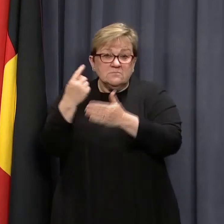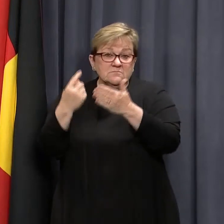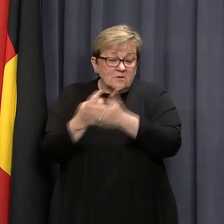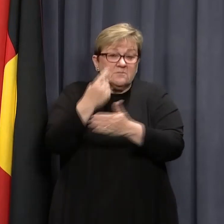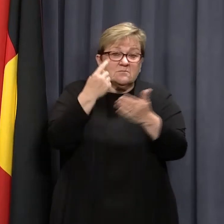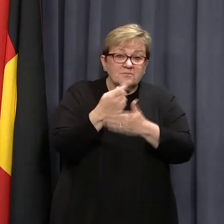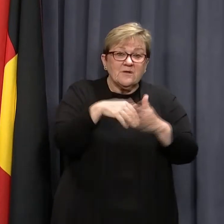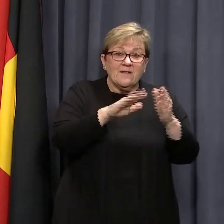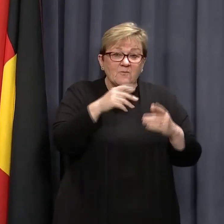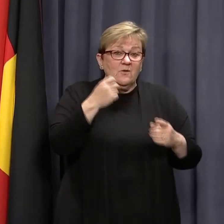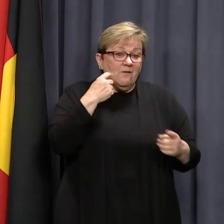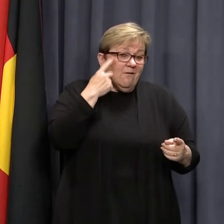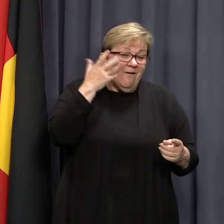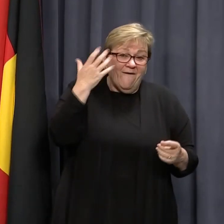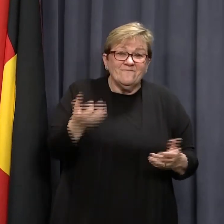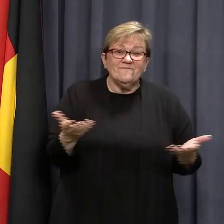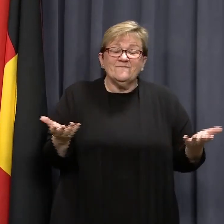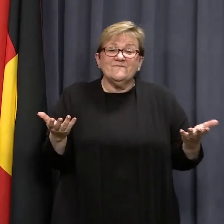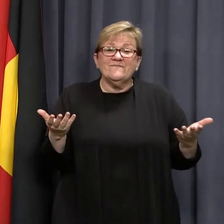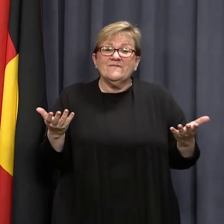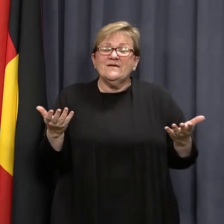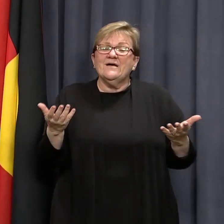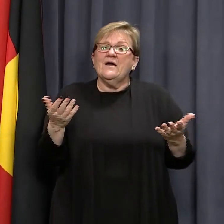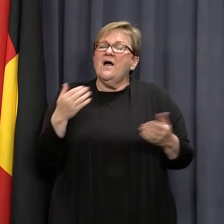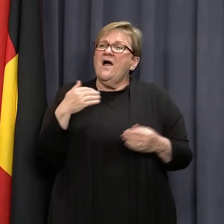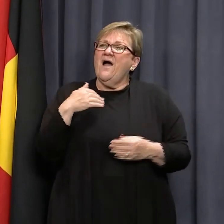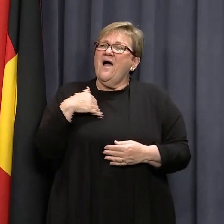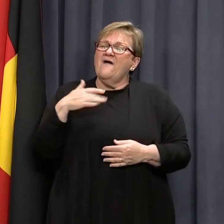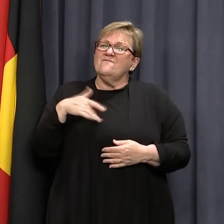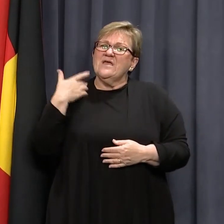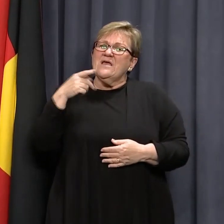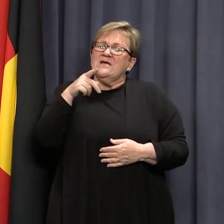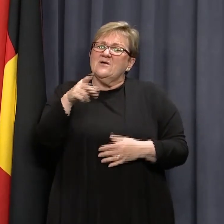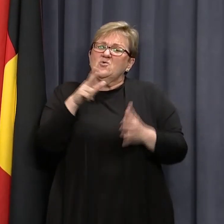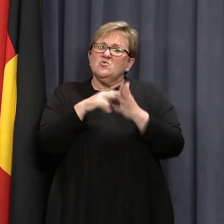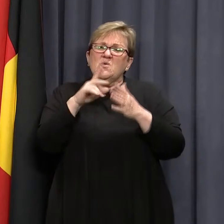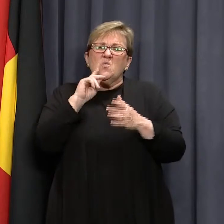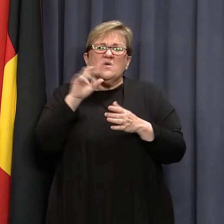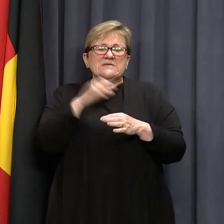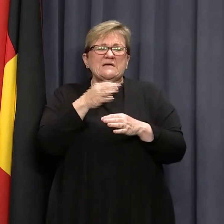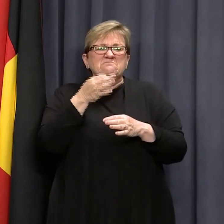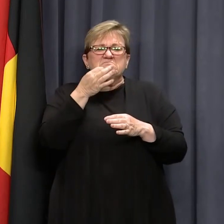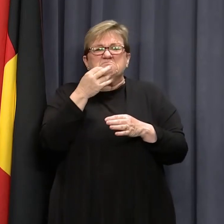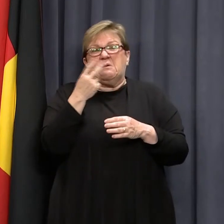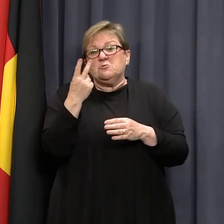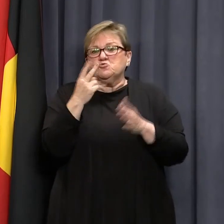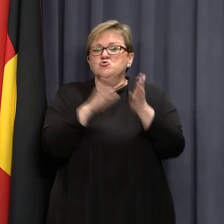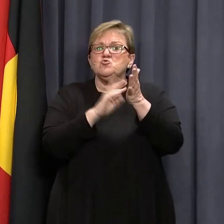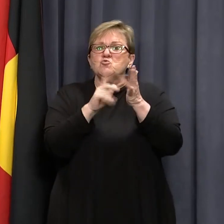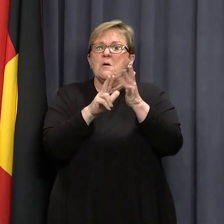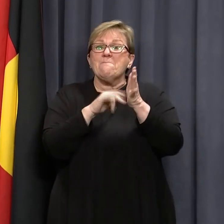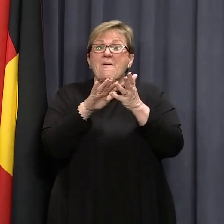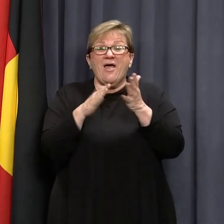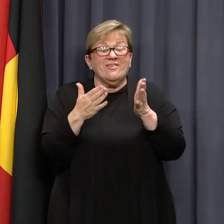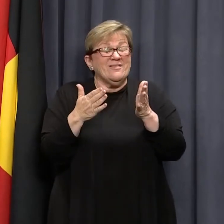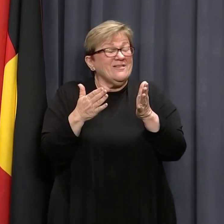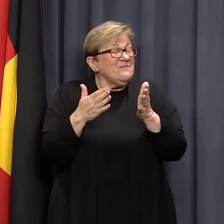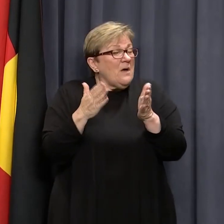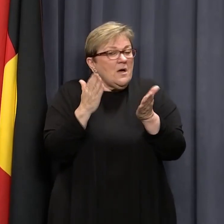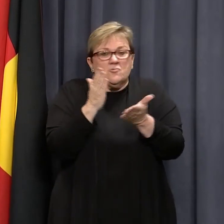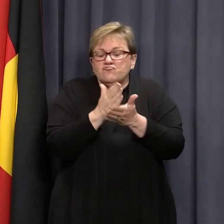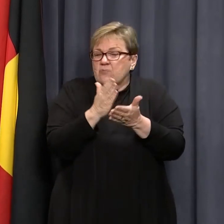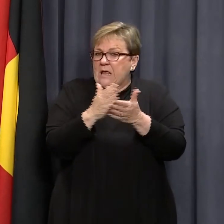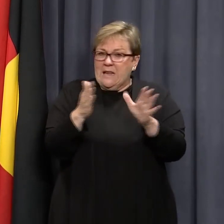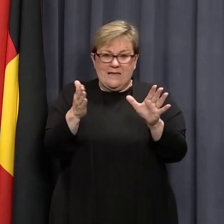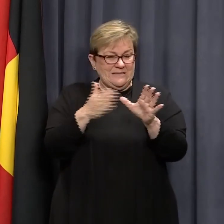the community. So I would imagine it will take a couple of months at least, but it will really,